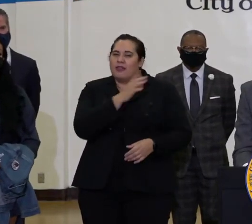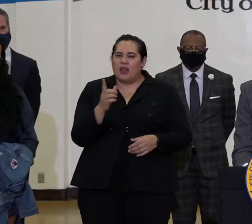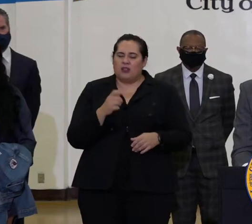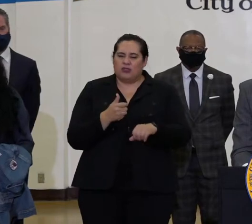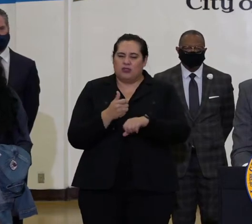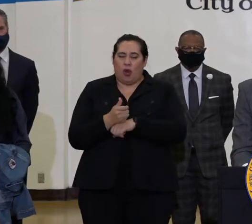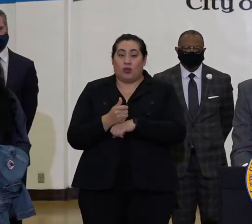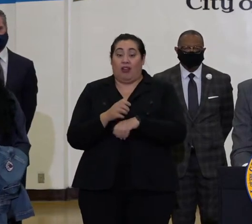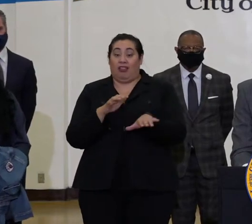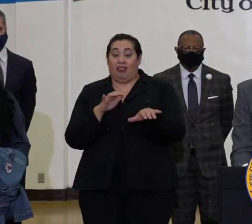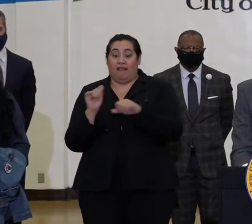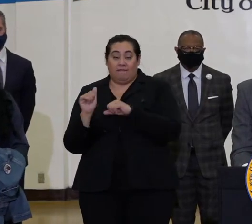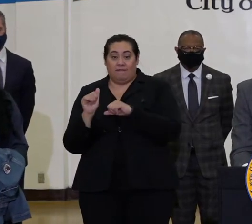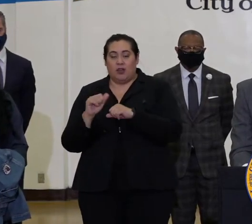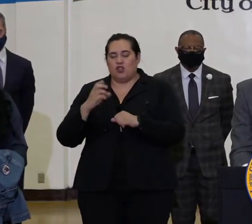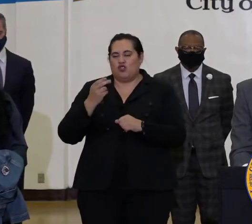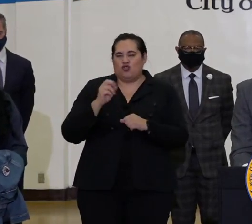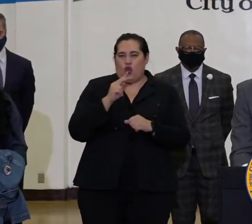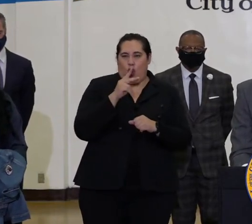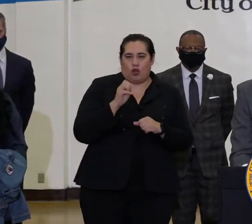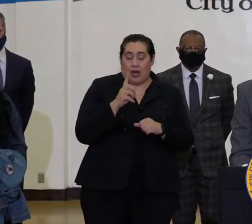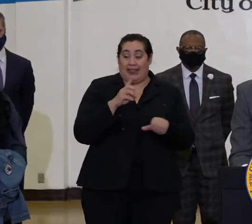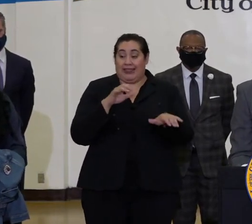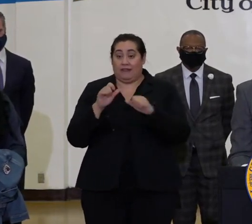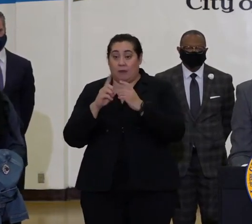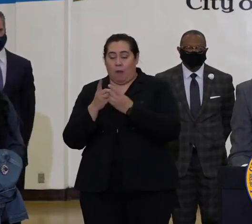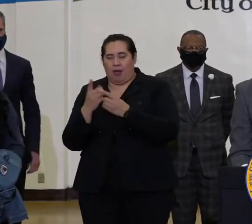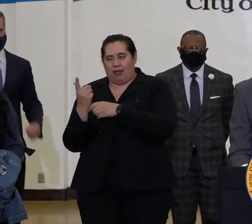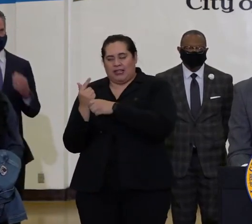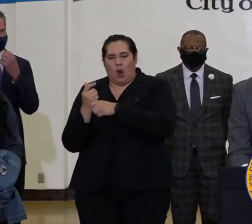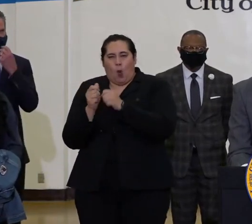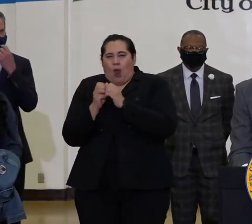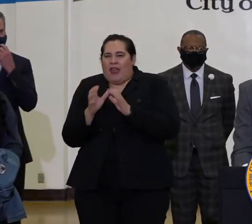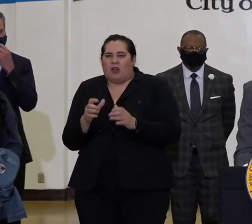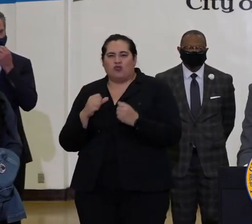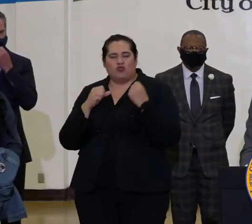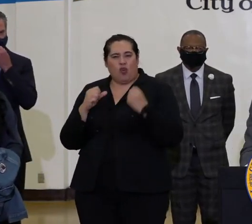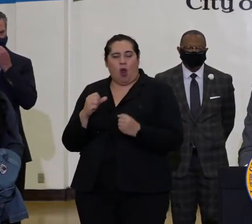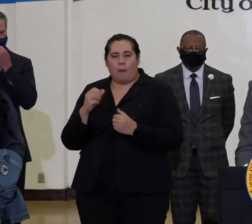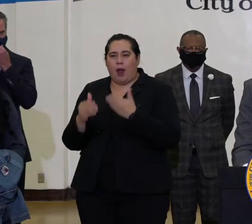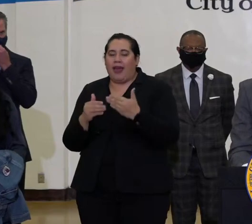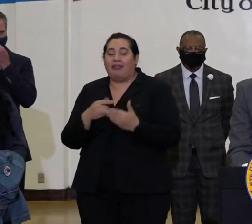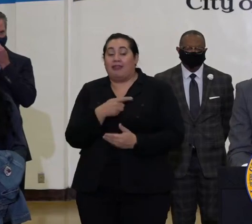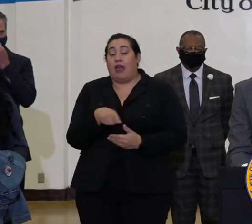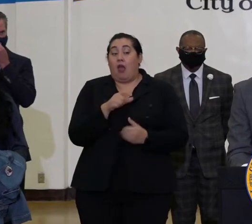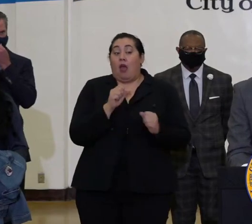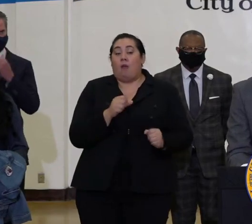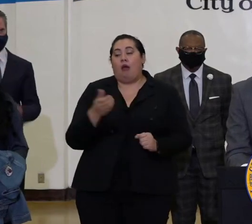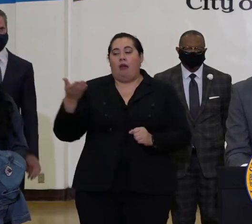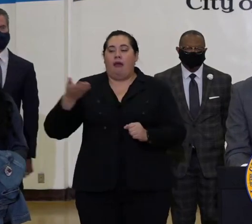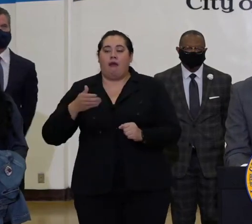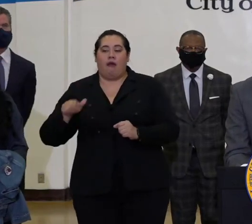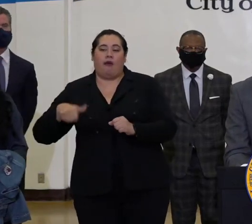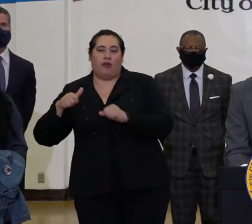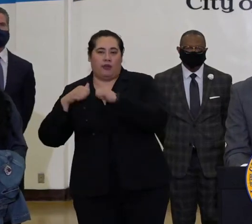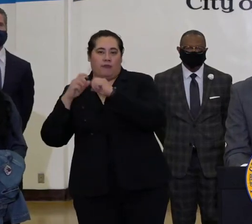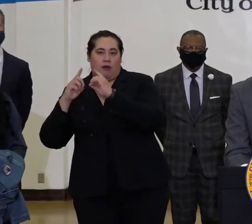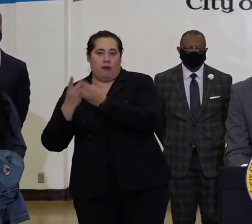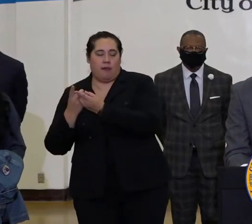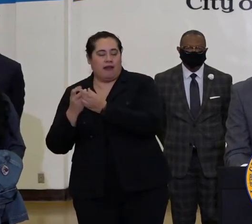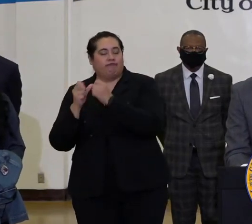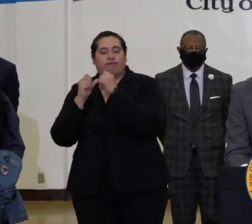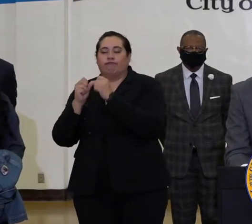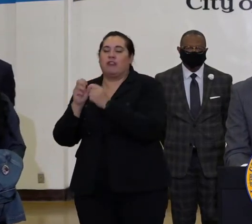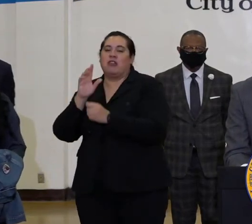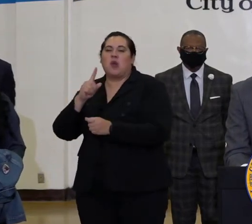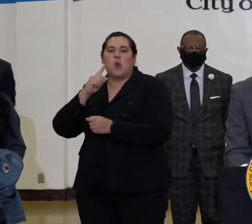that left the department last year, but without strong decertification process, they were able to be hired by another department and